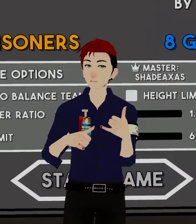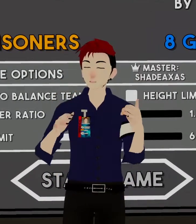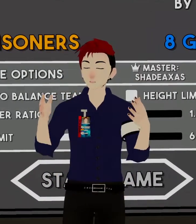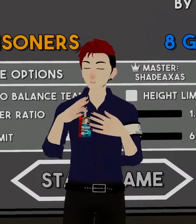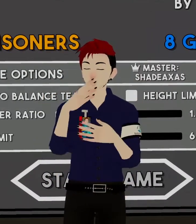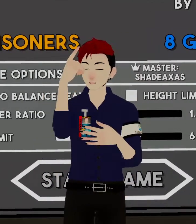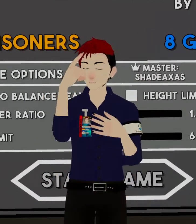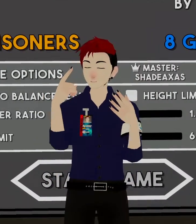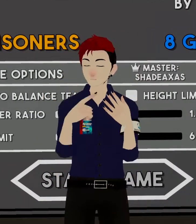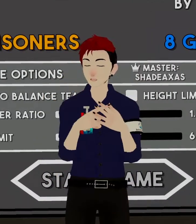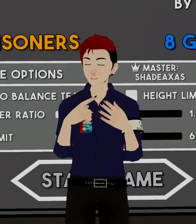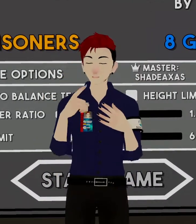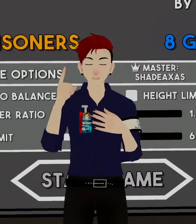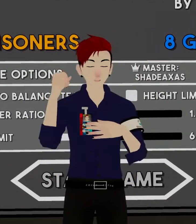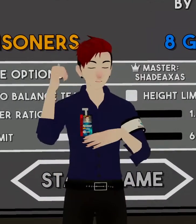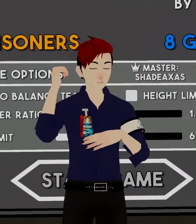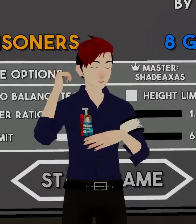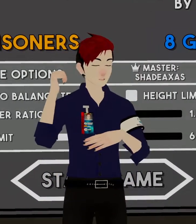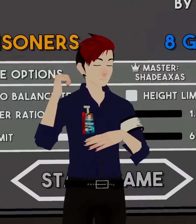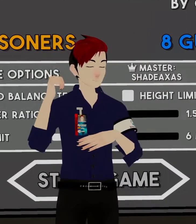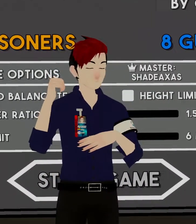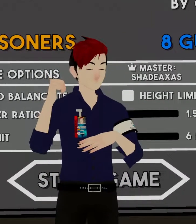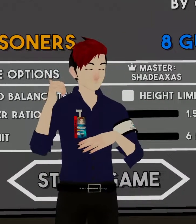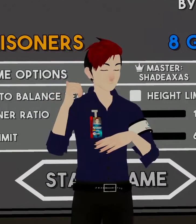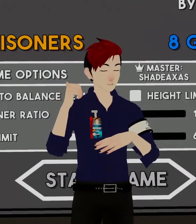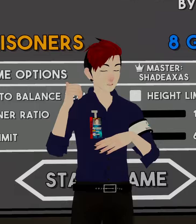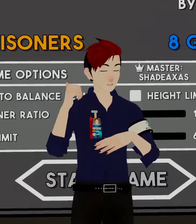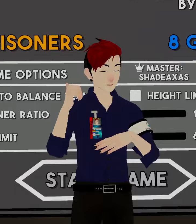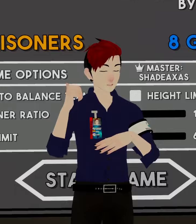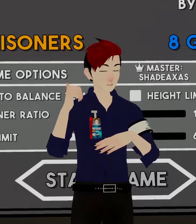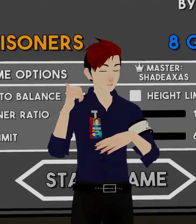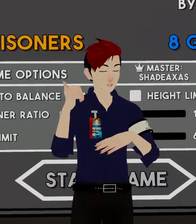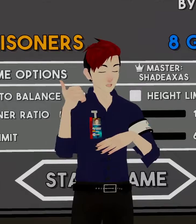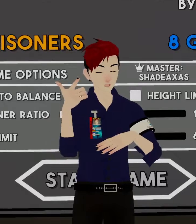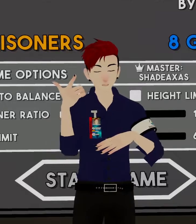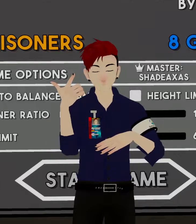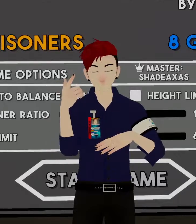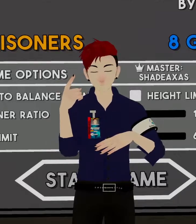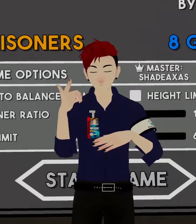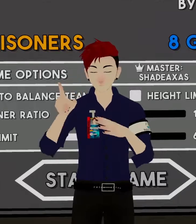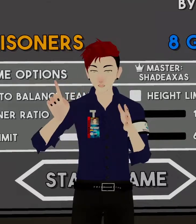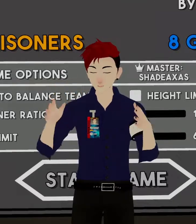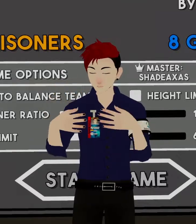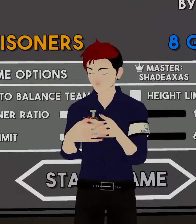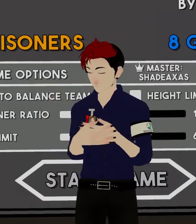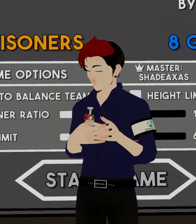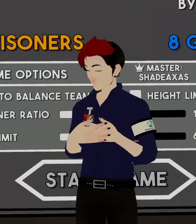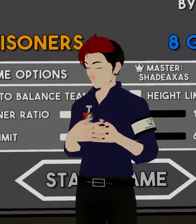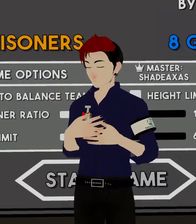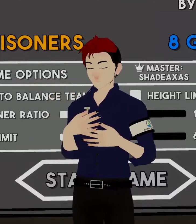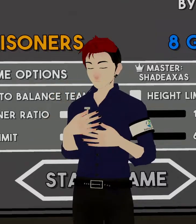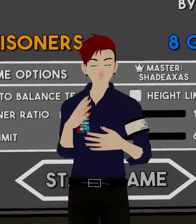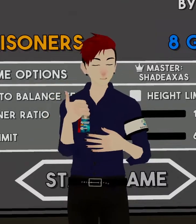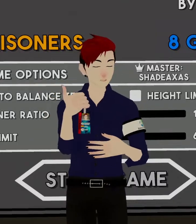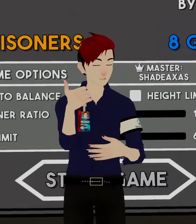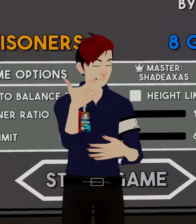The last room I can think of is the armory. So that is